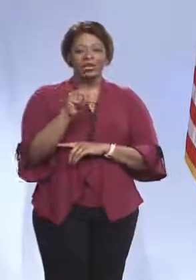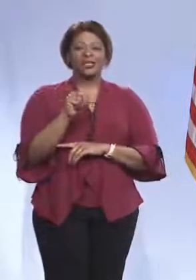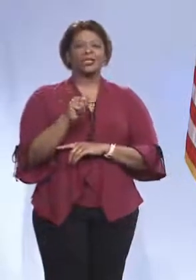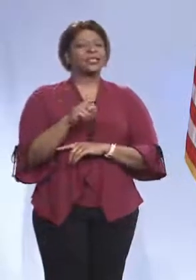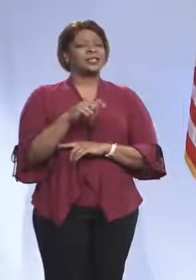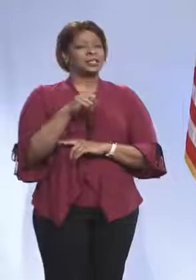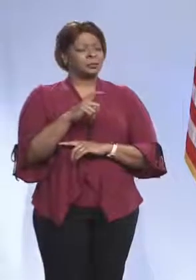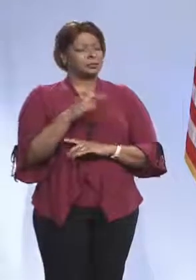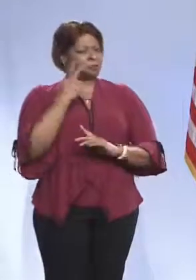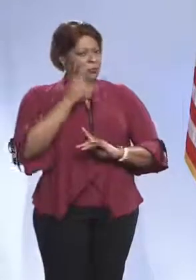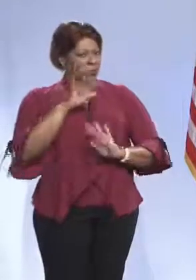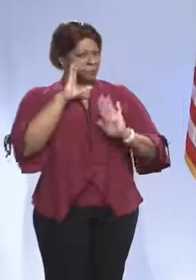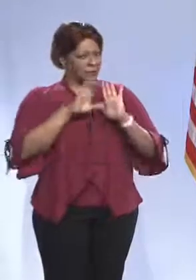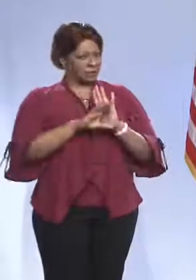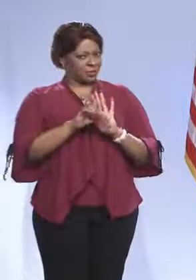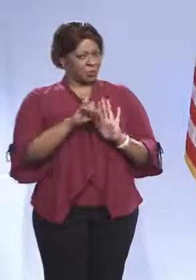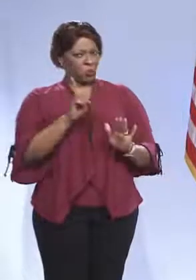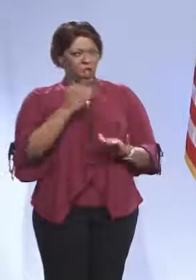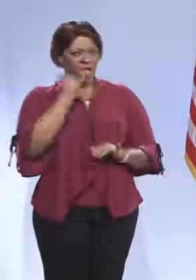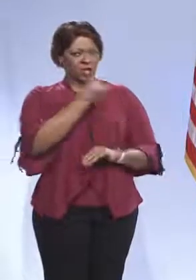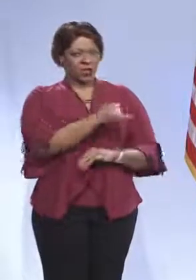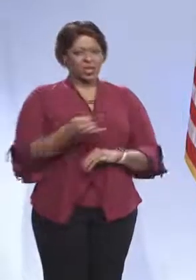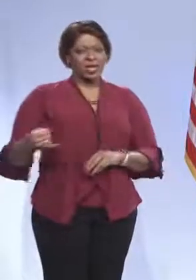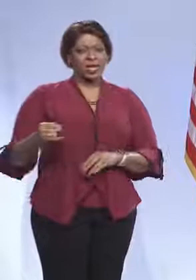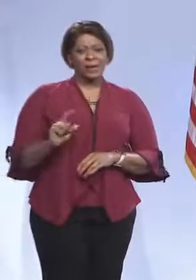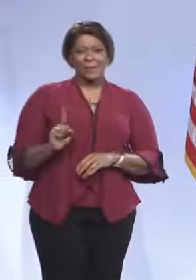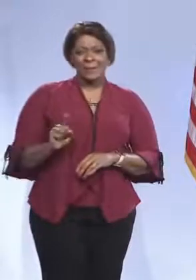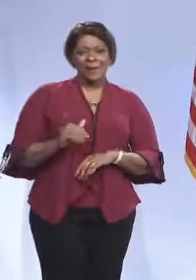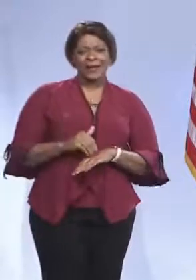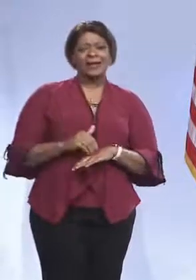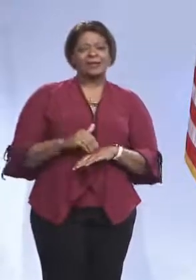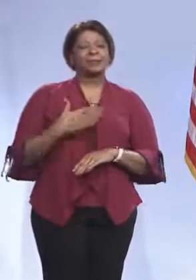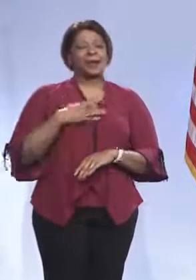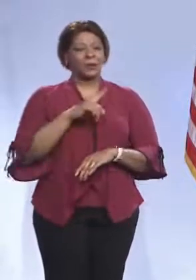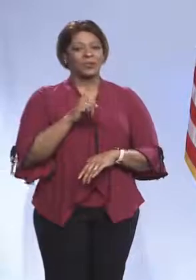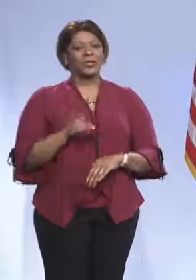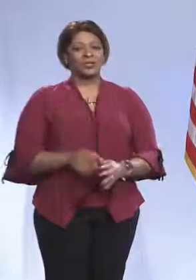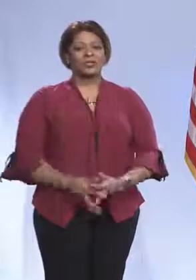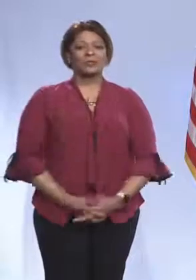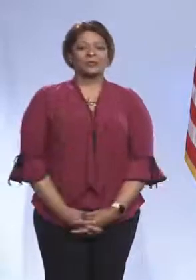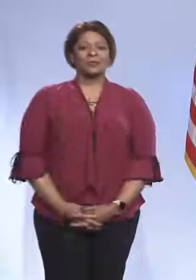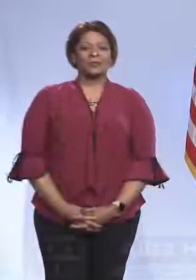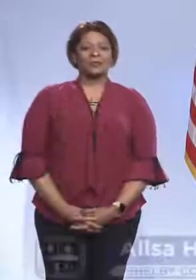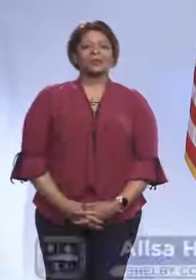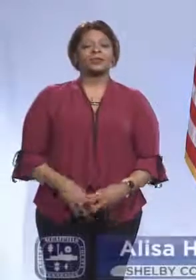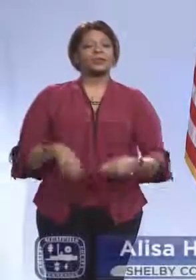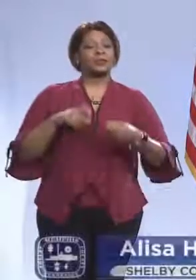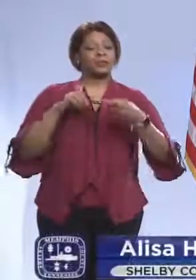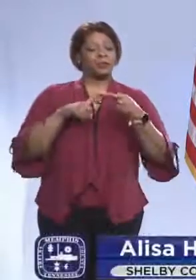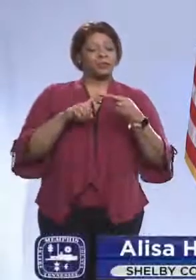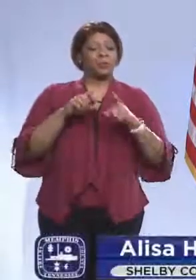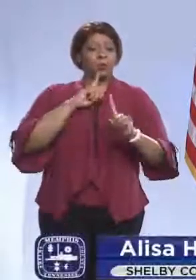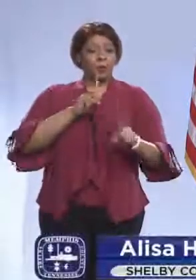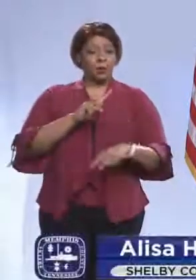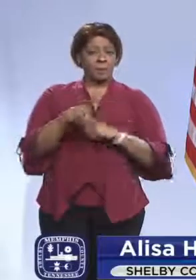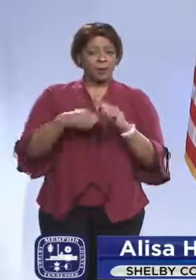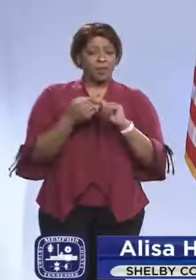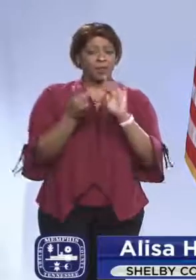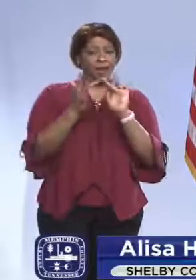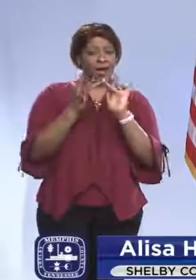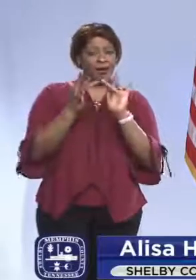these images, and where do you kind of draw the line there? So those are my questions. So I'll start with responding about the